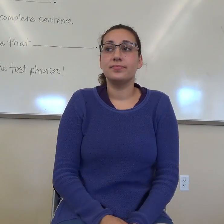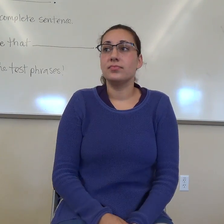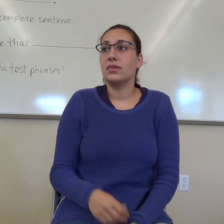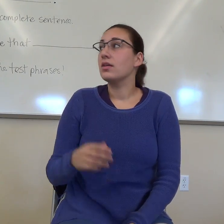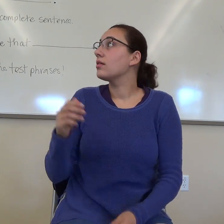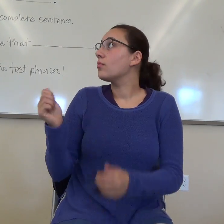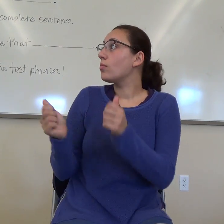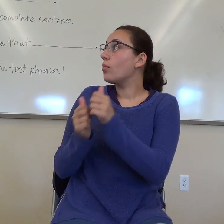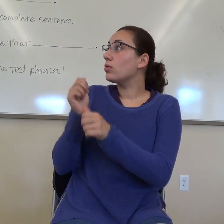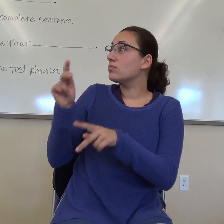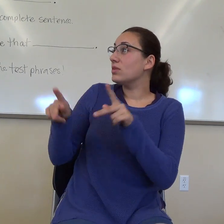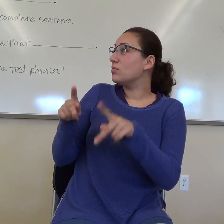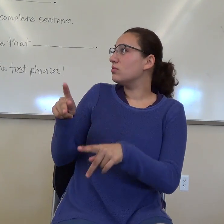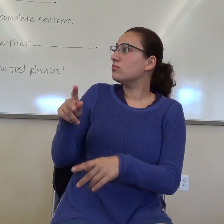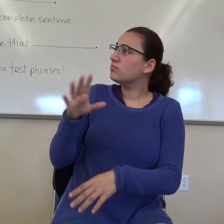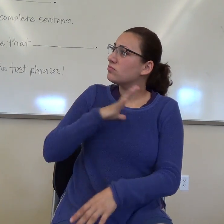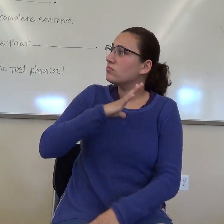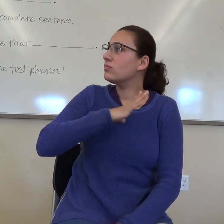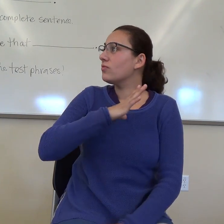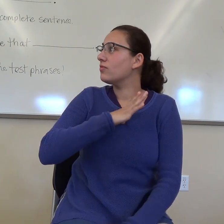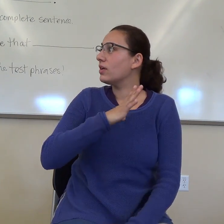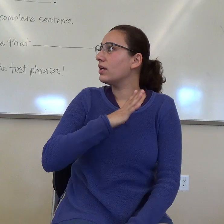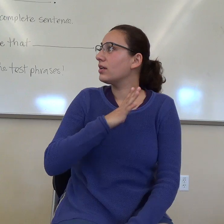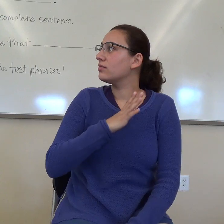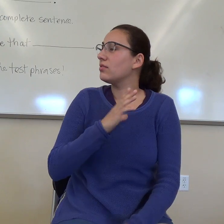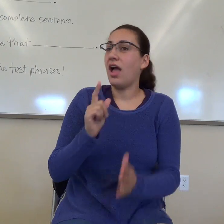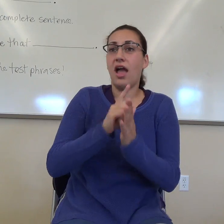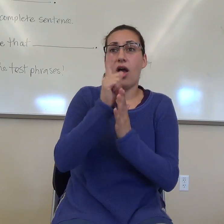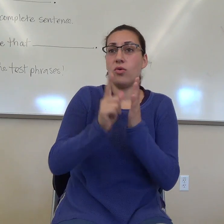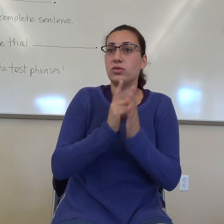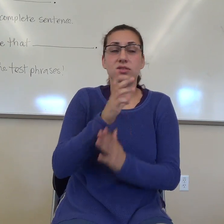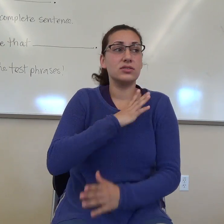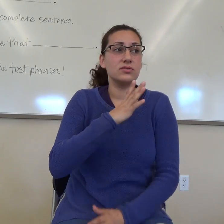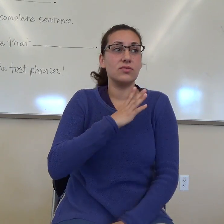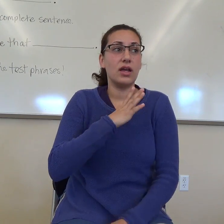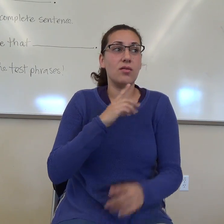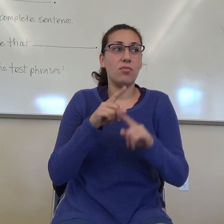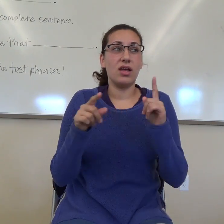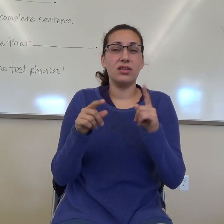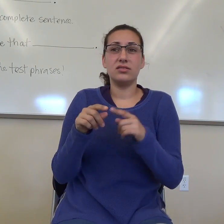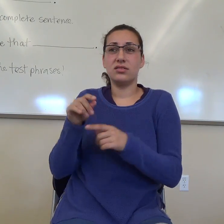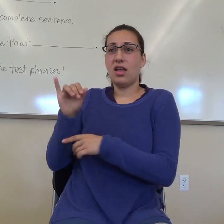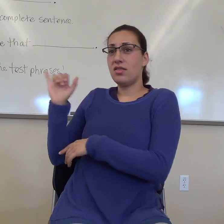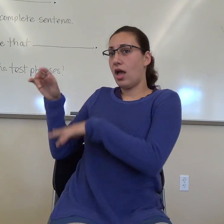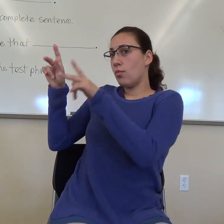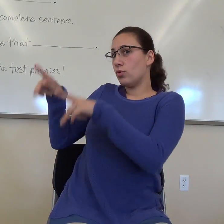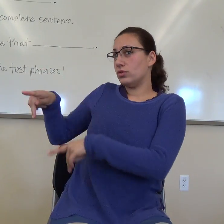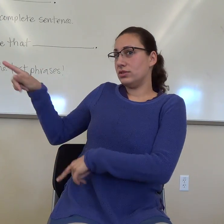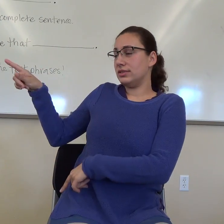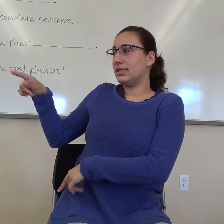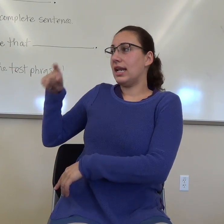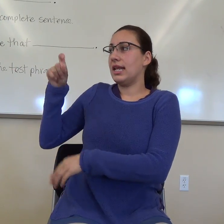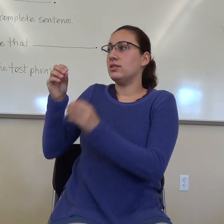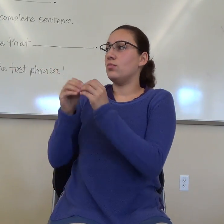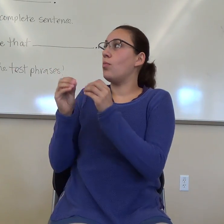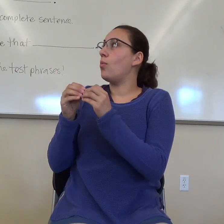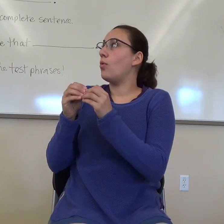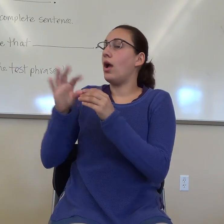most people are in pretty good shape as far as hours. This person needs to get some more hours in. This is how many points you're supposed